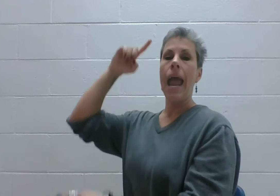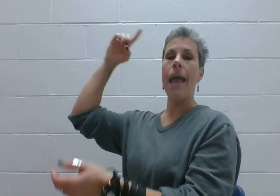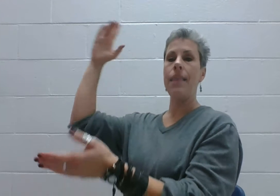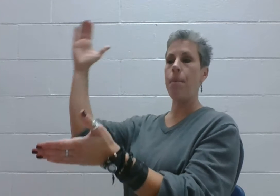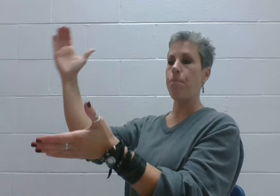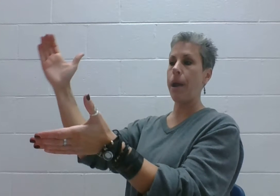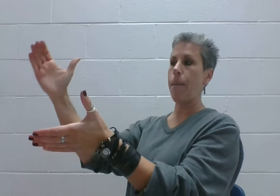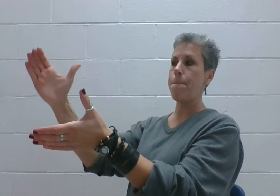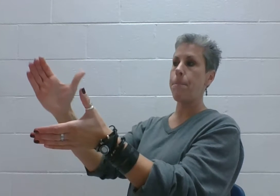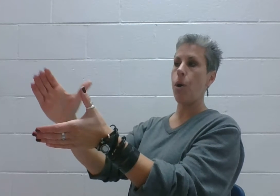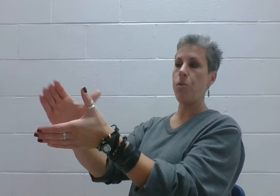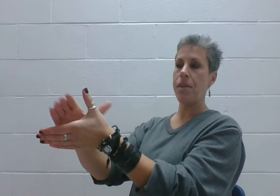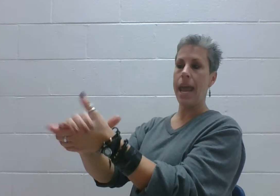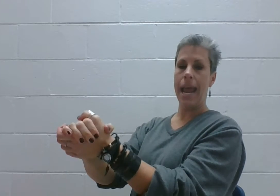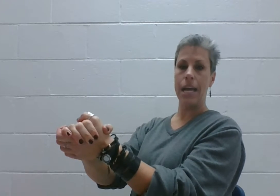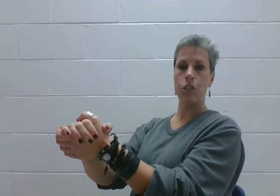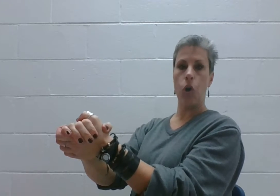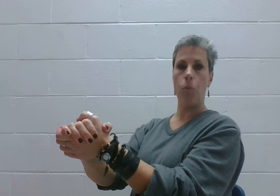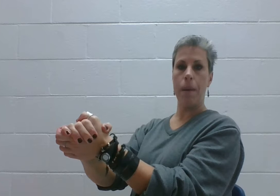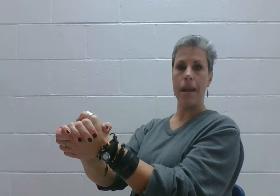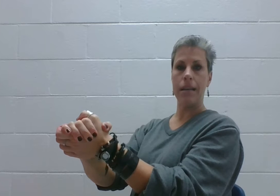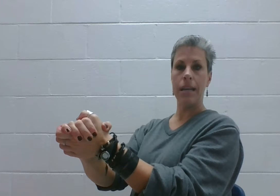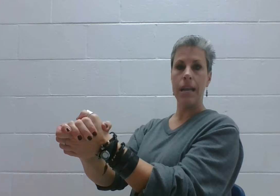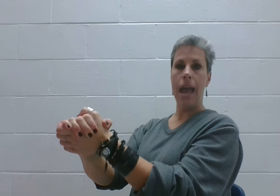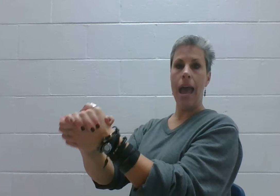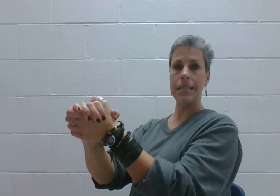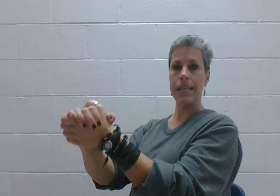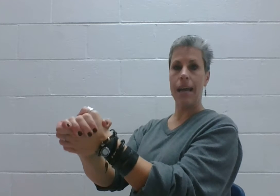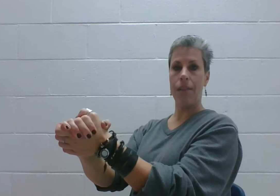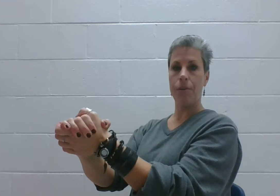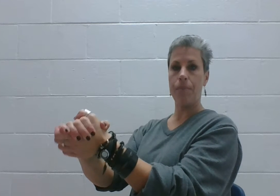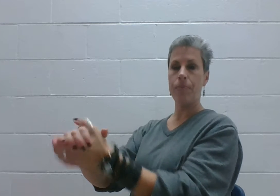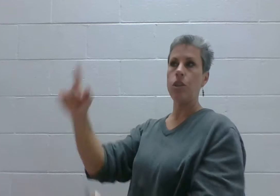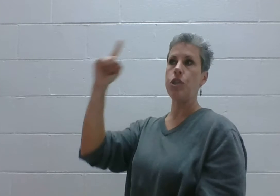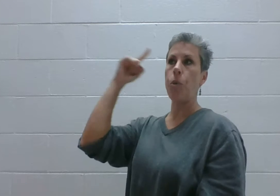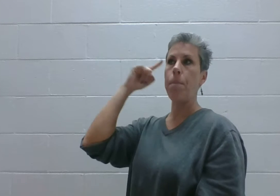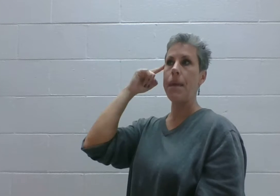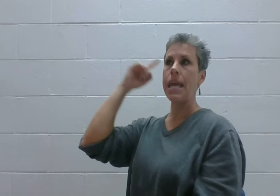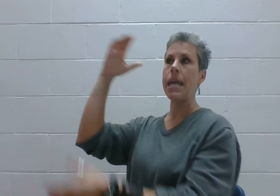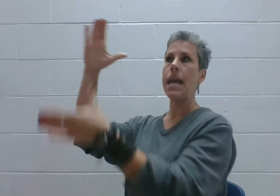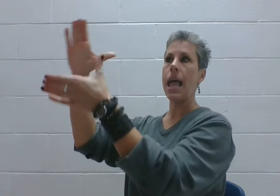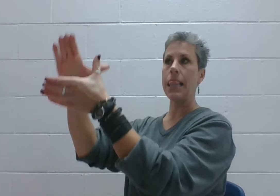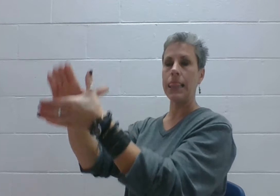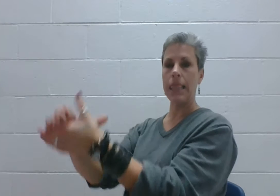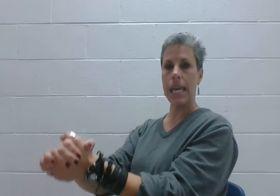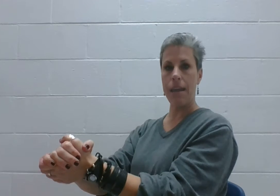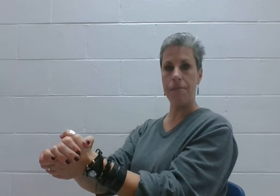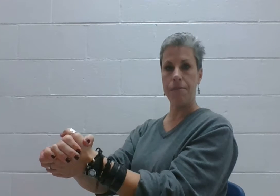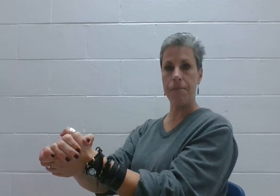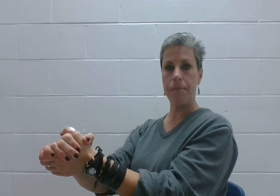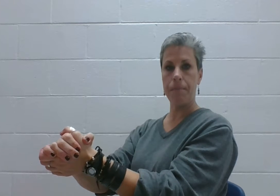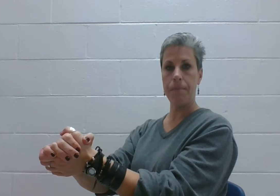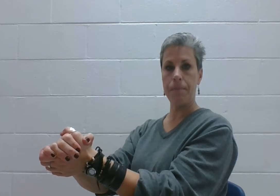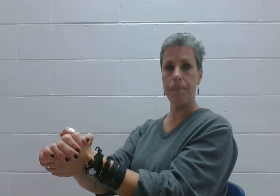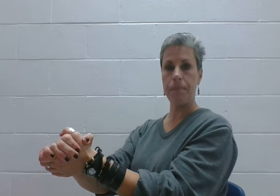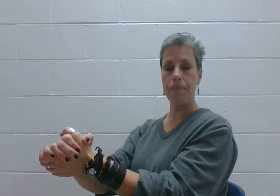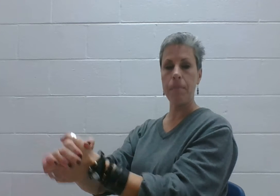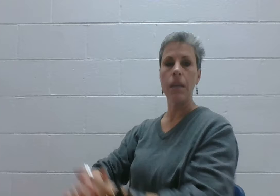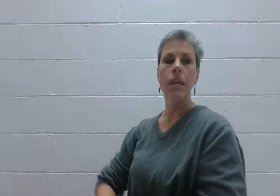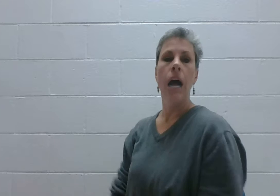and then bring both hands open and together. So believe.